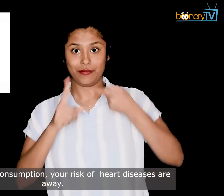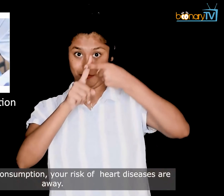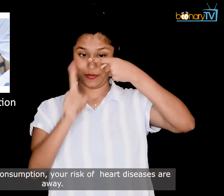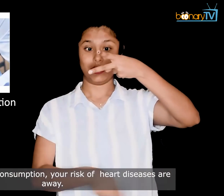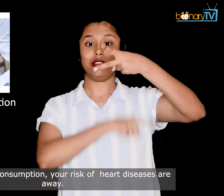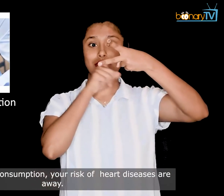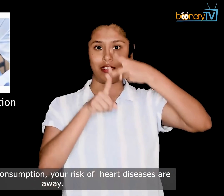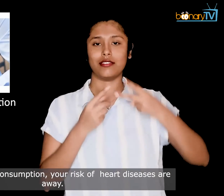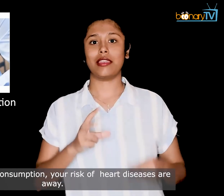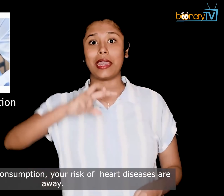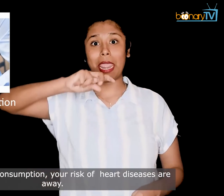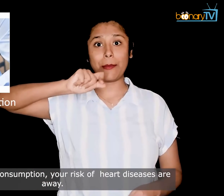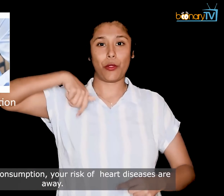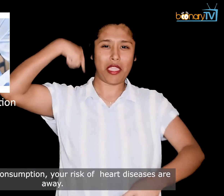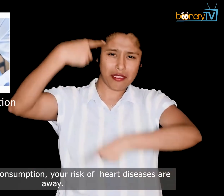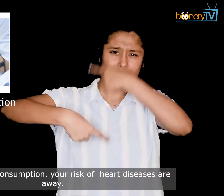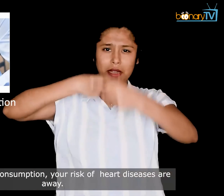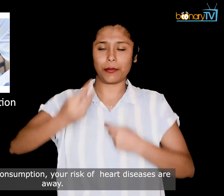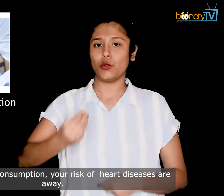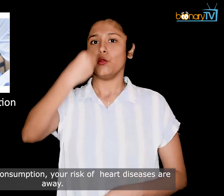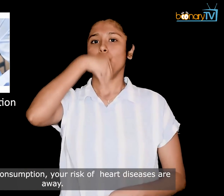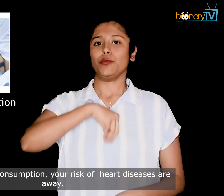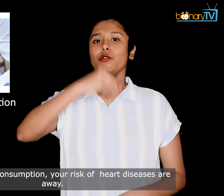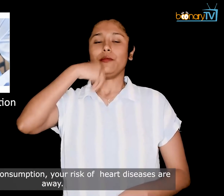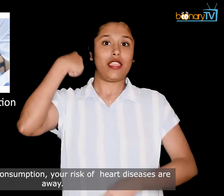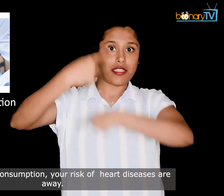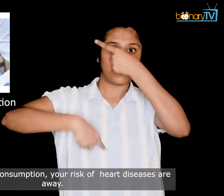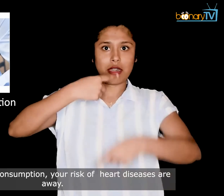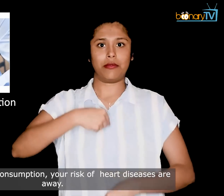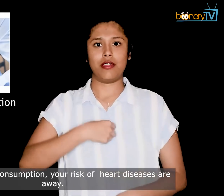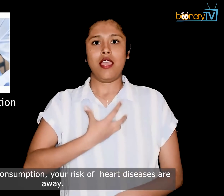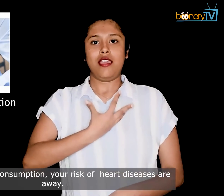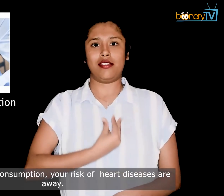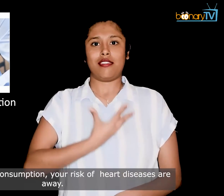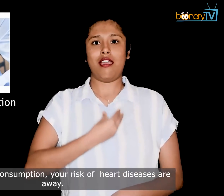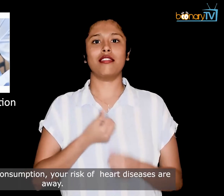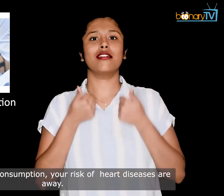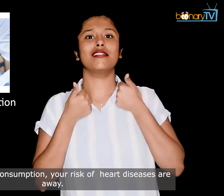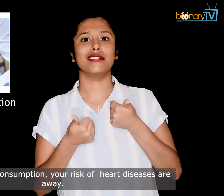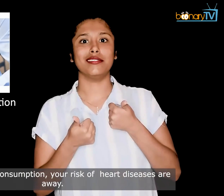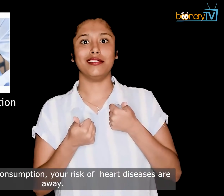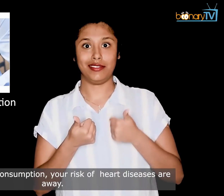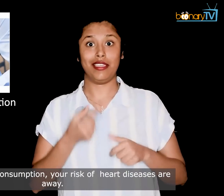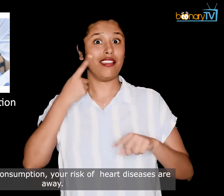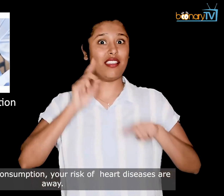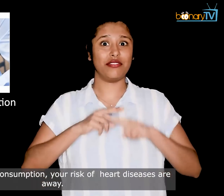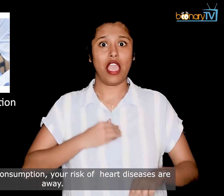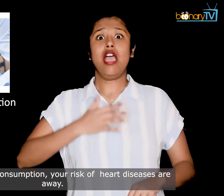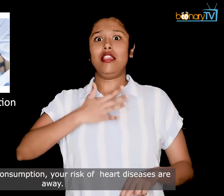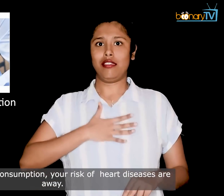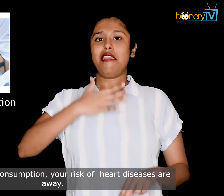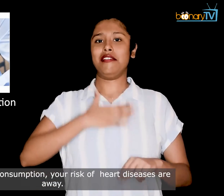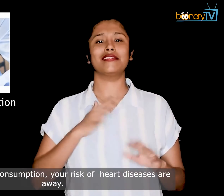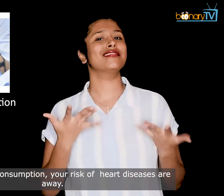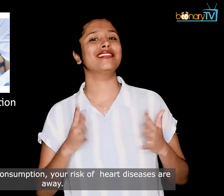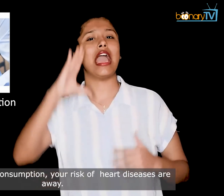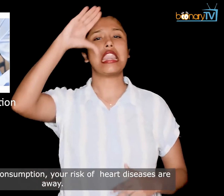2. With regular consumption, your risk of heart diseases are away.